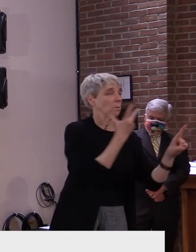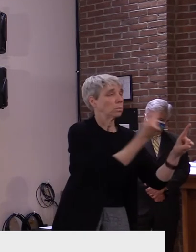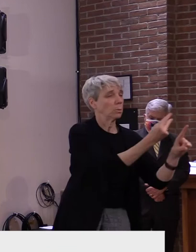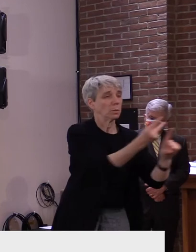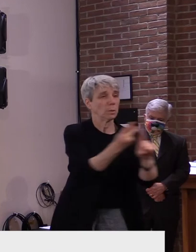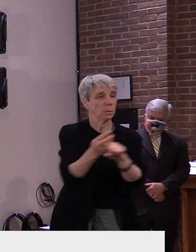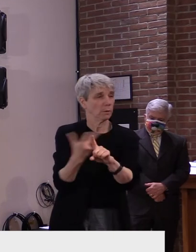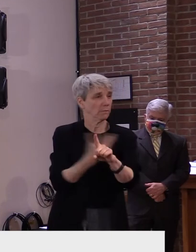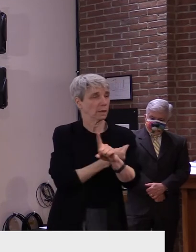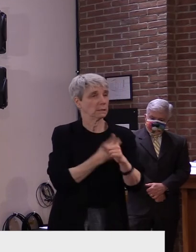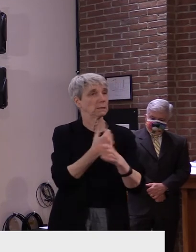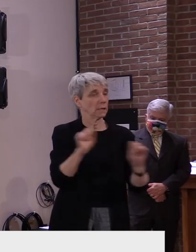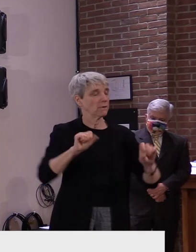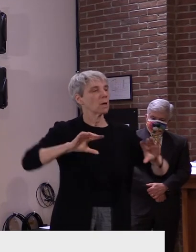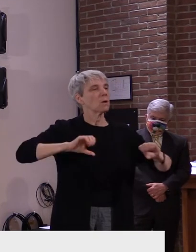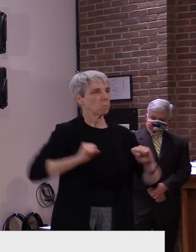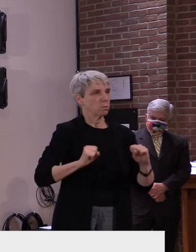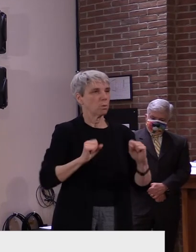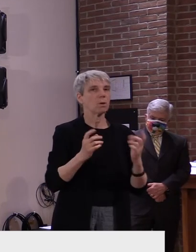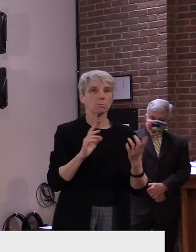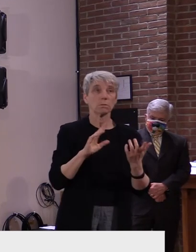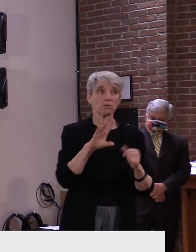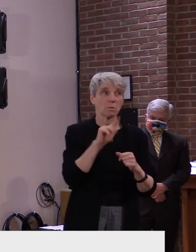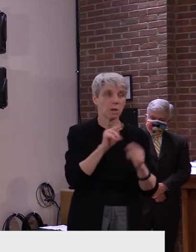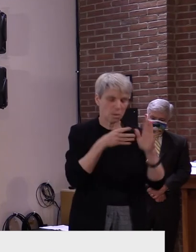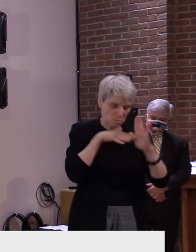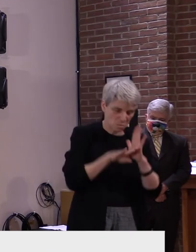result and be able to come out of this stronger than any other state from my perspective